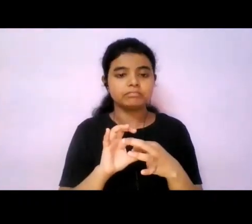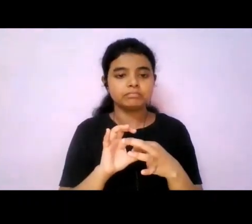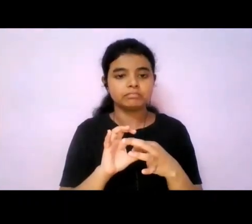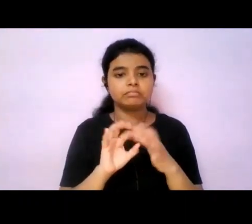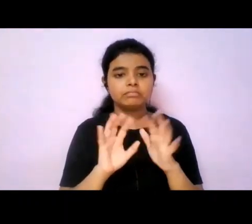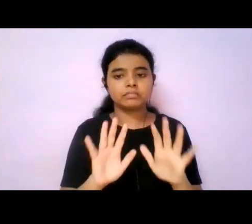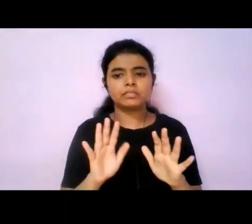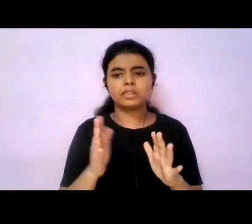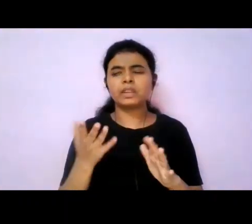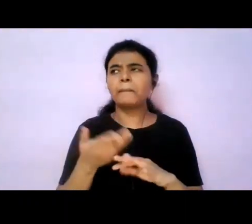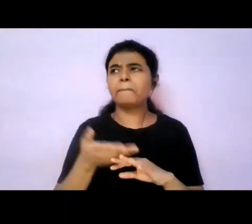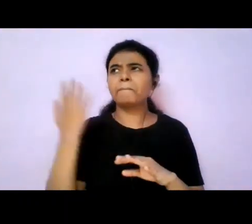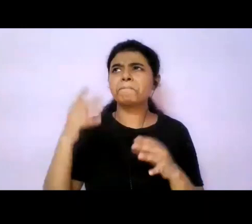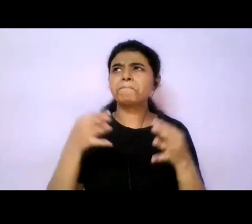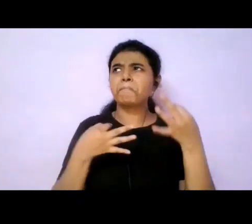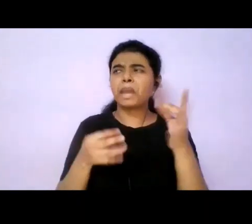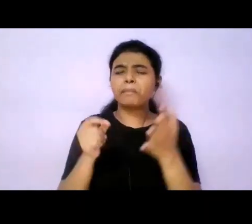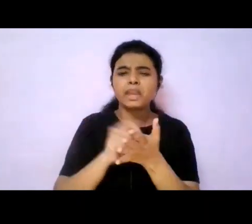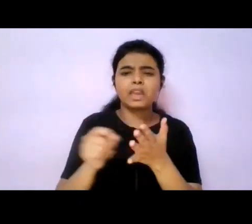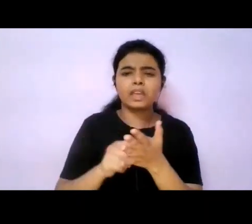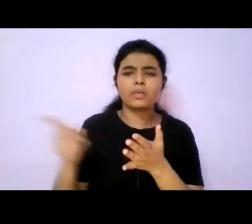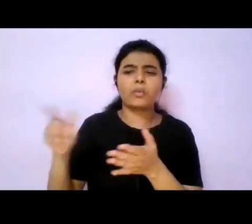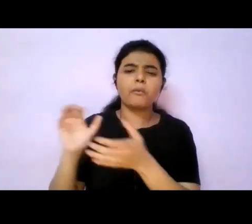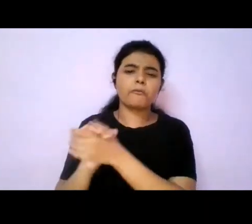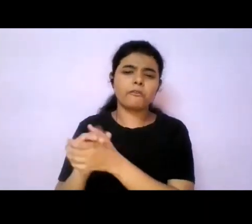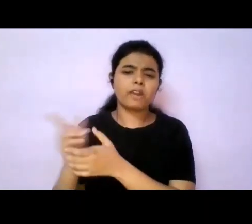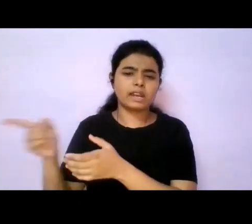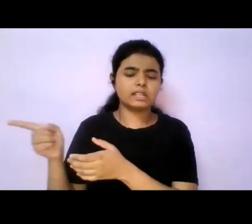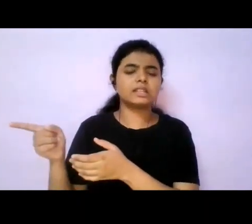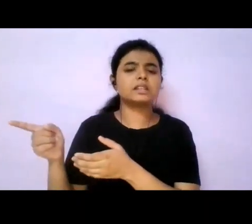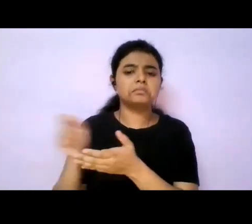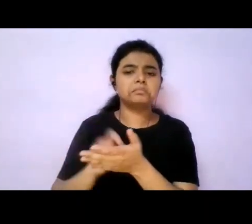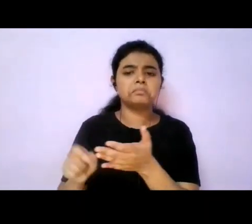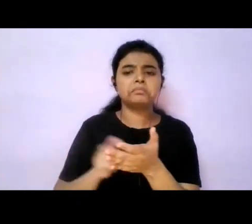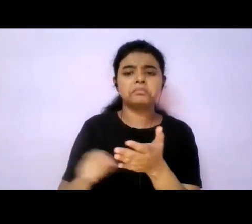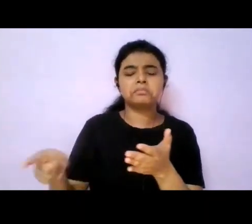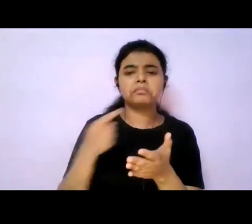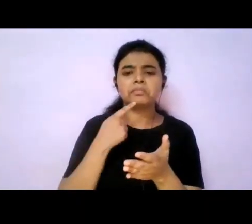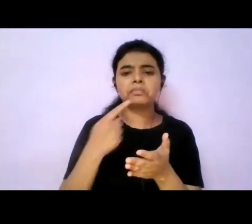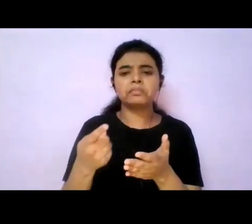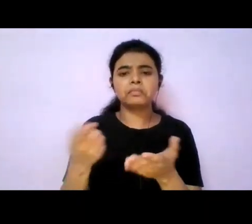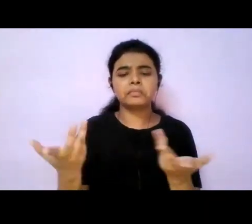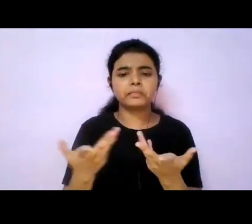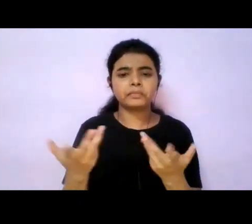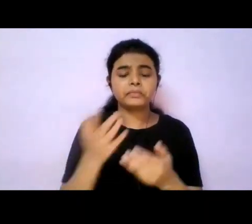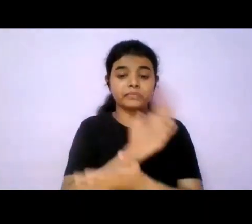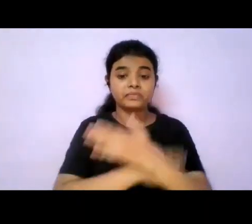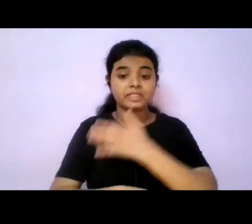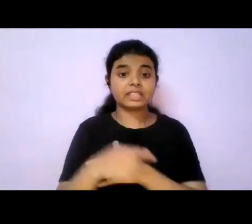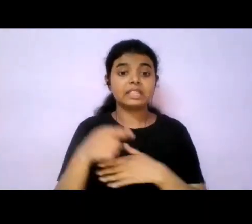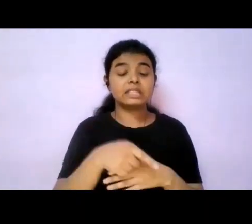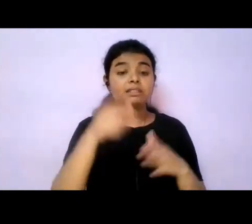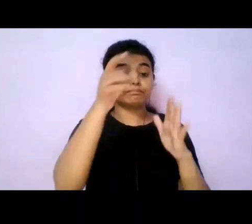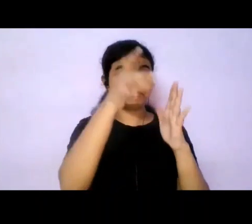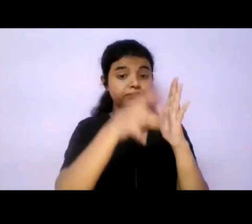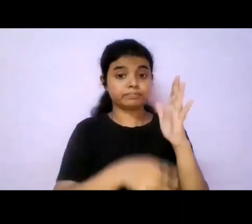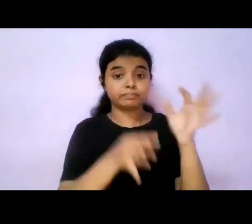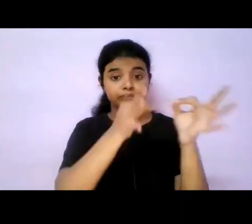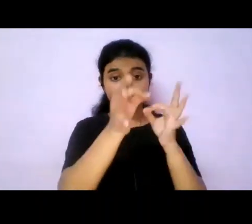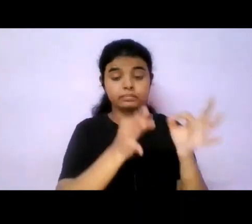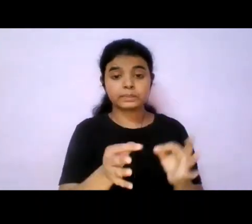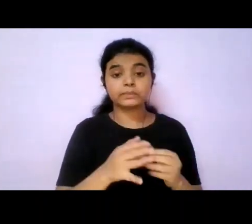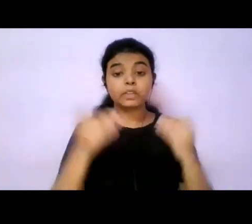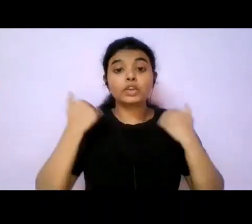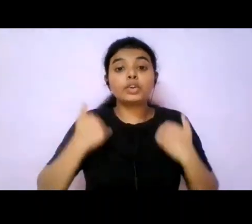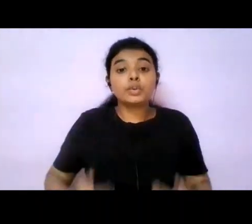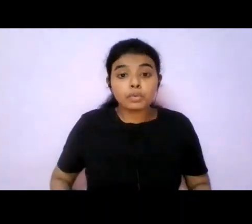In a paper written with my friend Catherine Runswick-Cole, we put forward an argument that disability illuminates the human